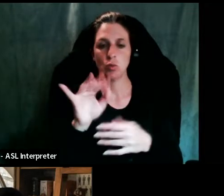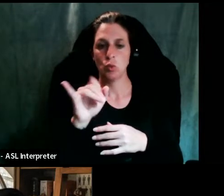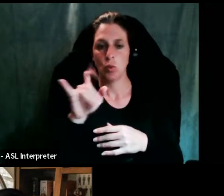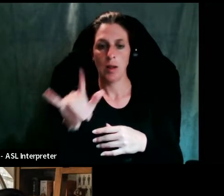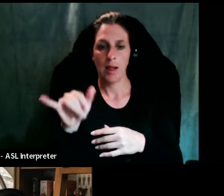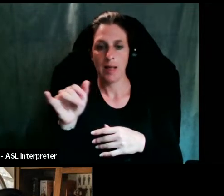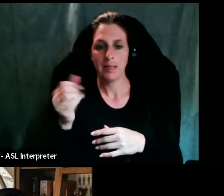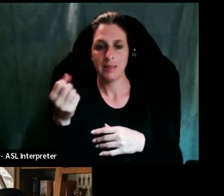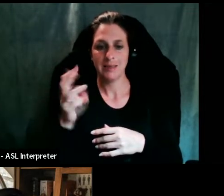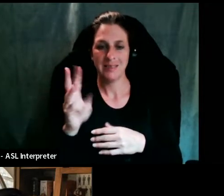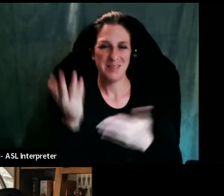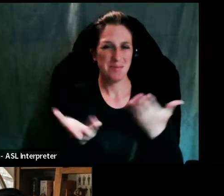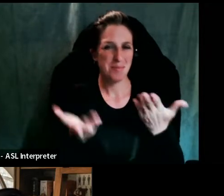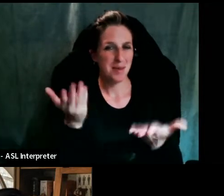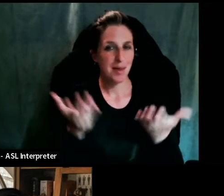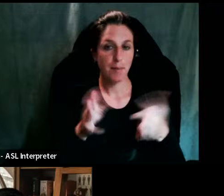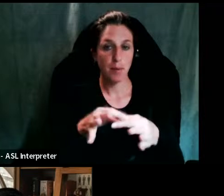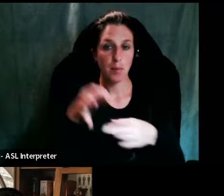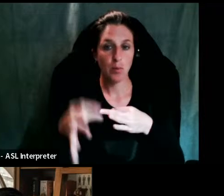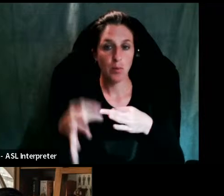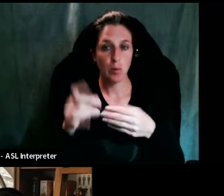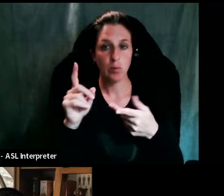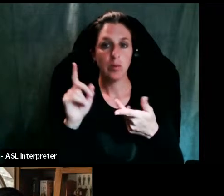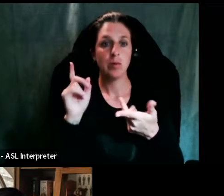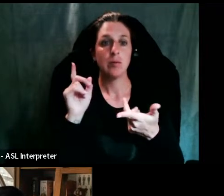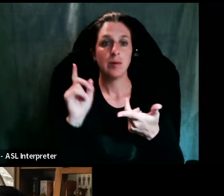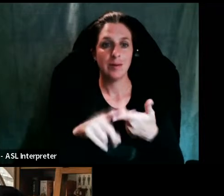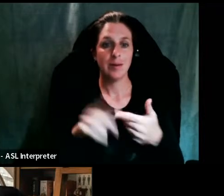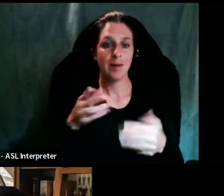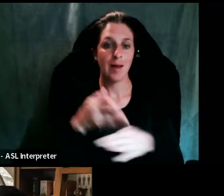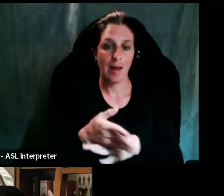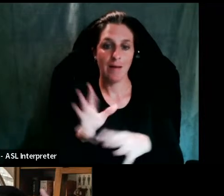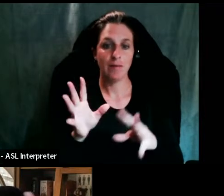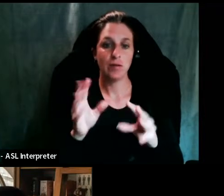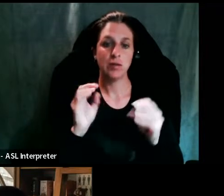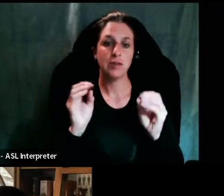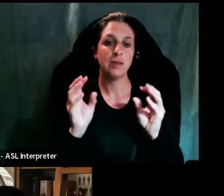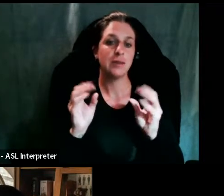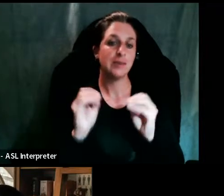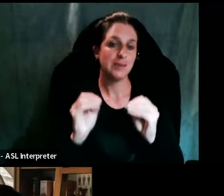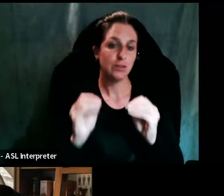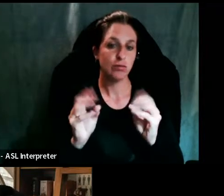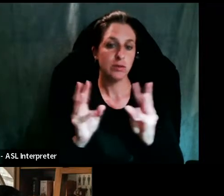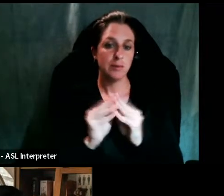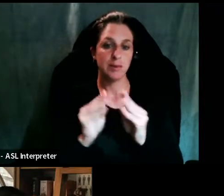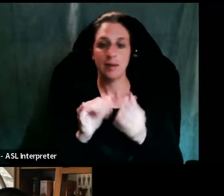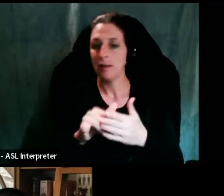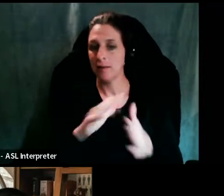postponed until after the teachers meet, which is fine because half of our crew are